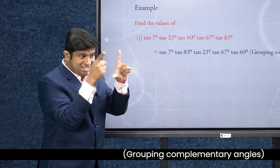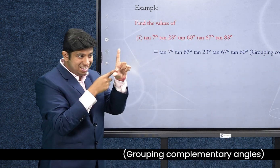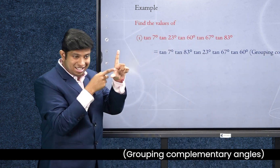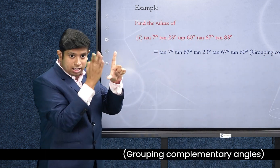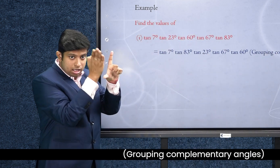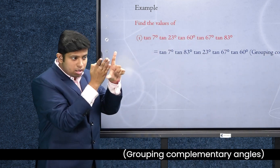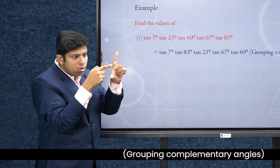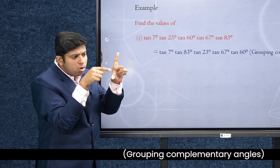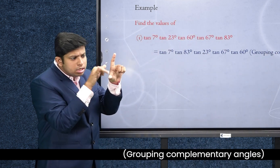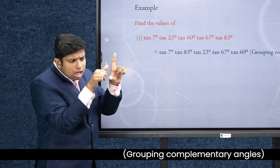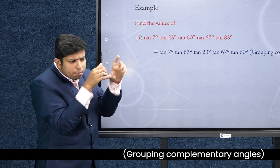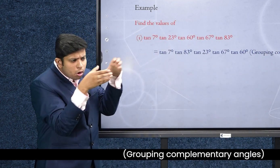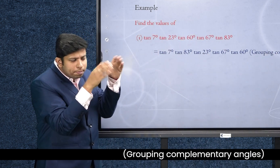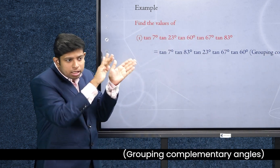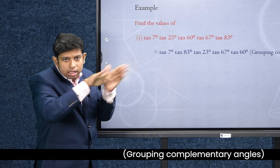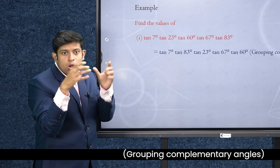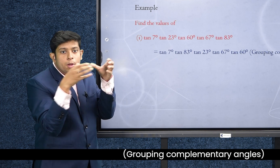Grouping complementary angles.